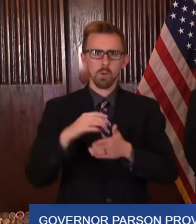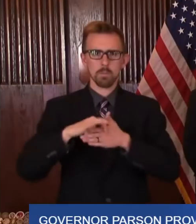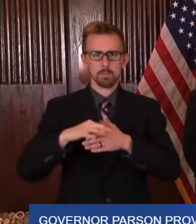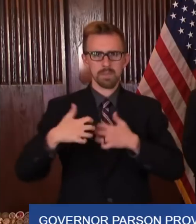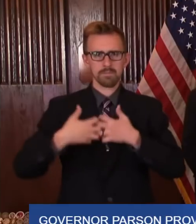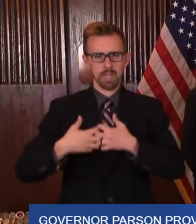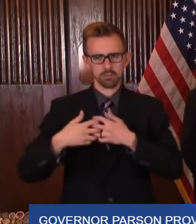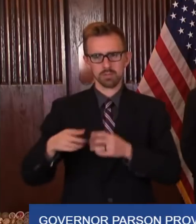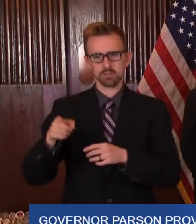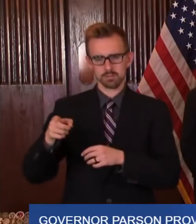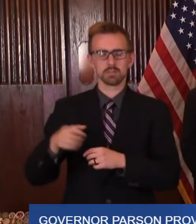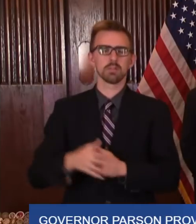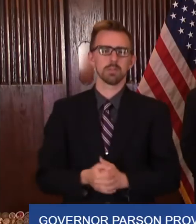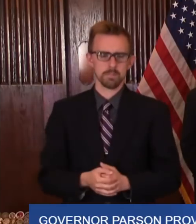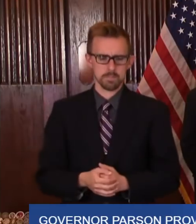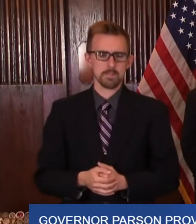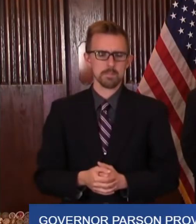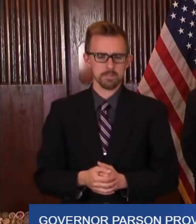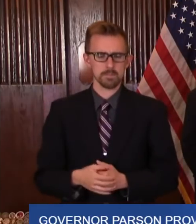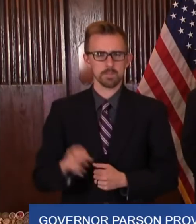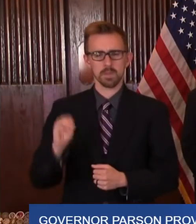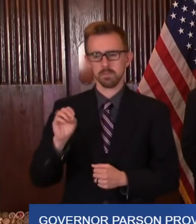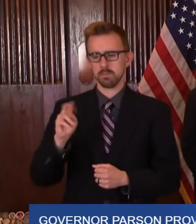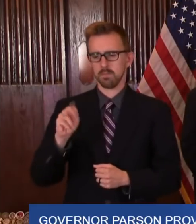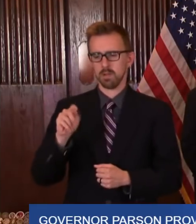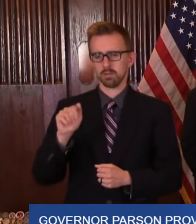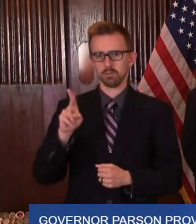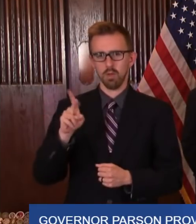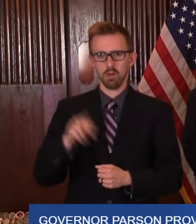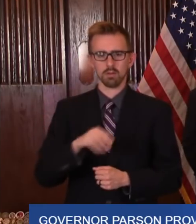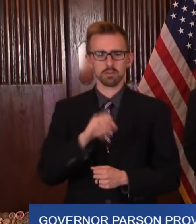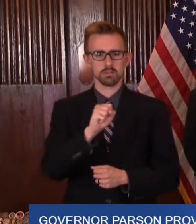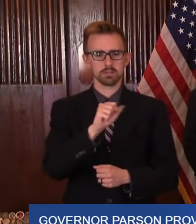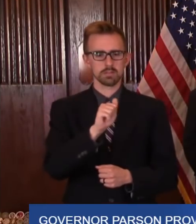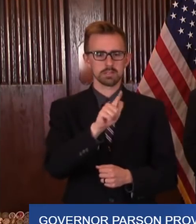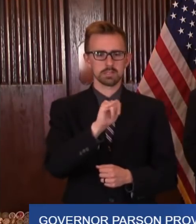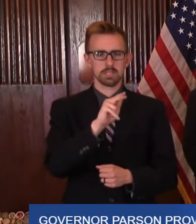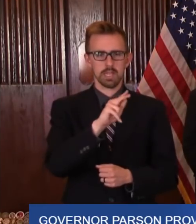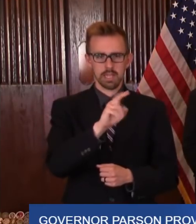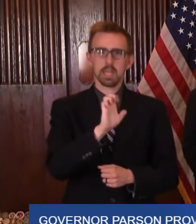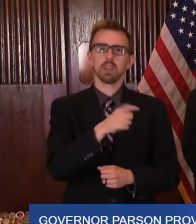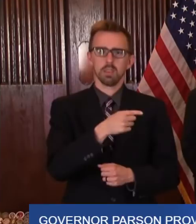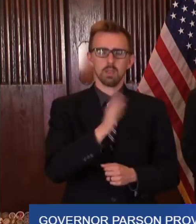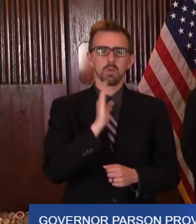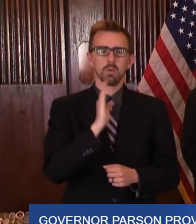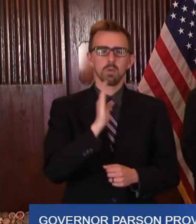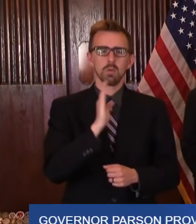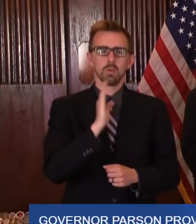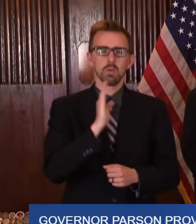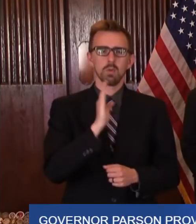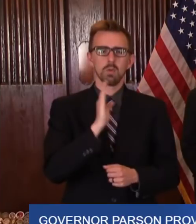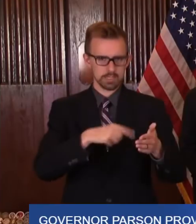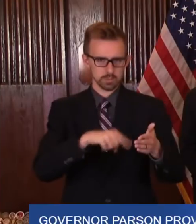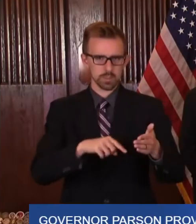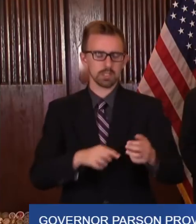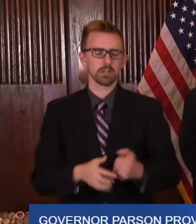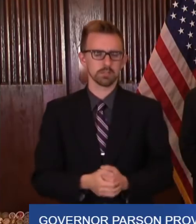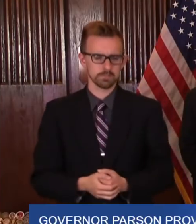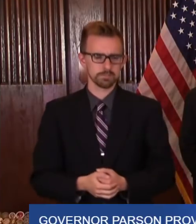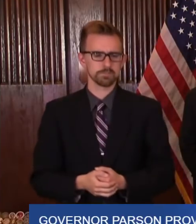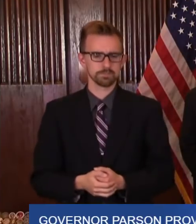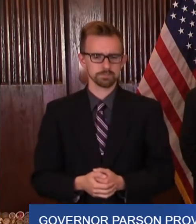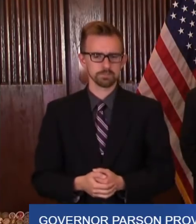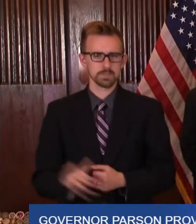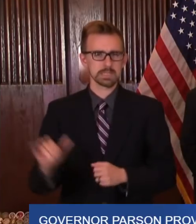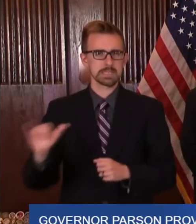phone today with different people in Montauk County and Saline County. We'll be going in next week and doing